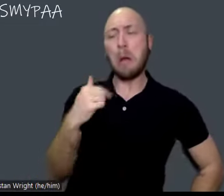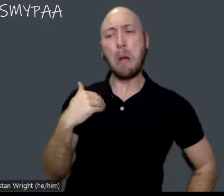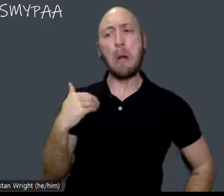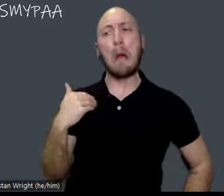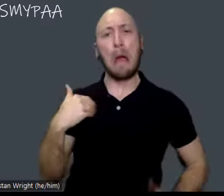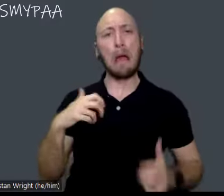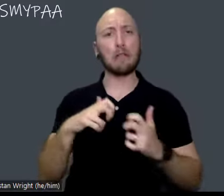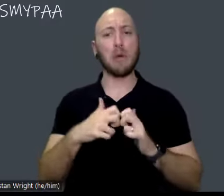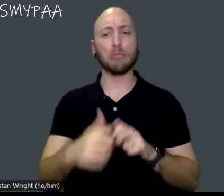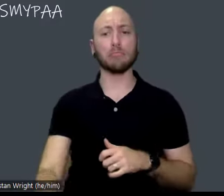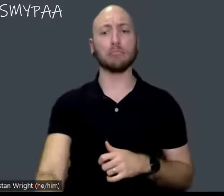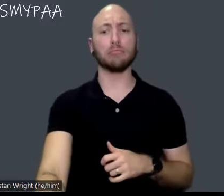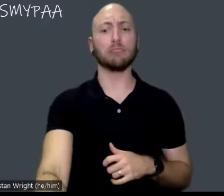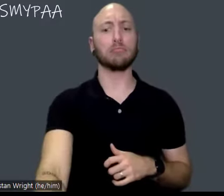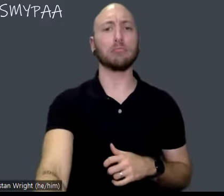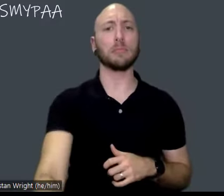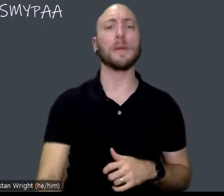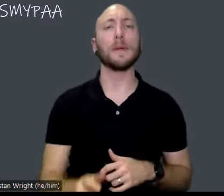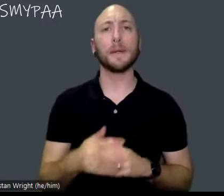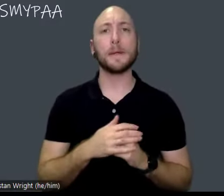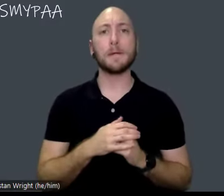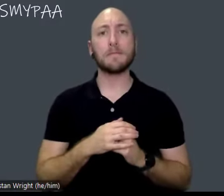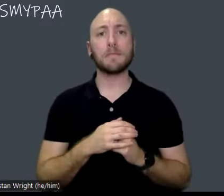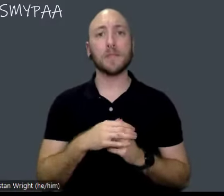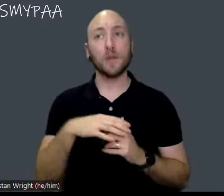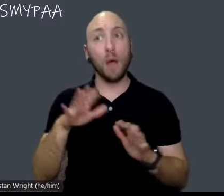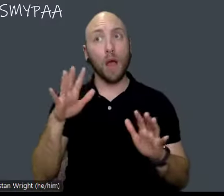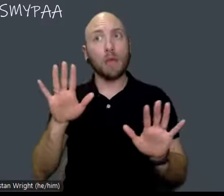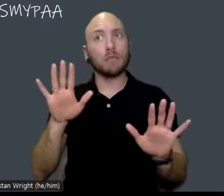problem. And I tried to reach for help.